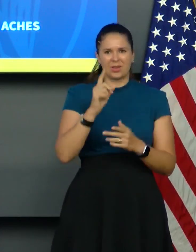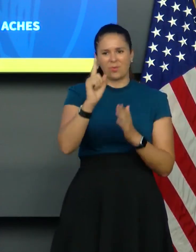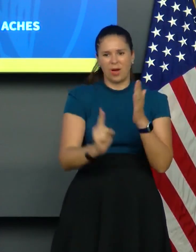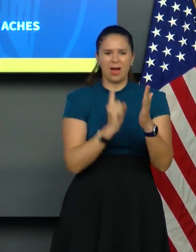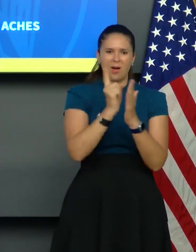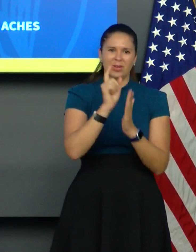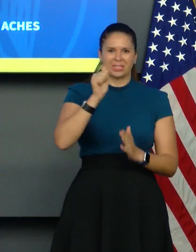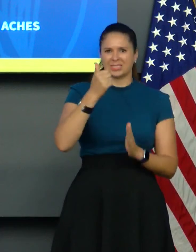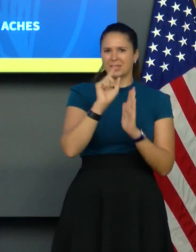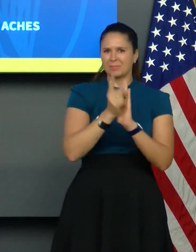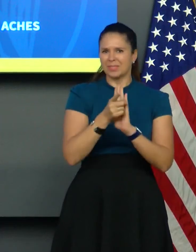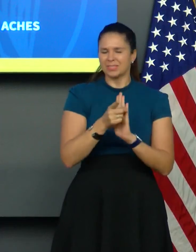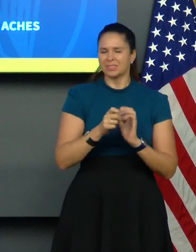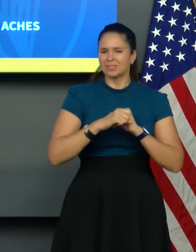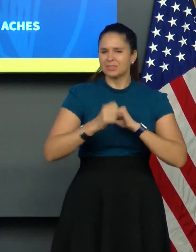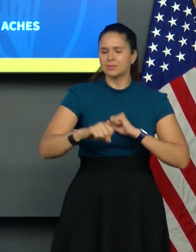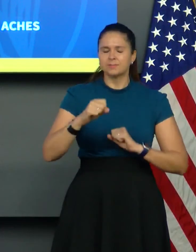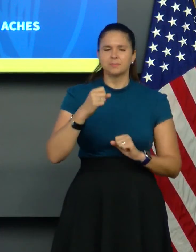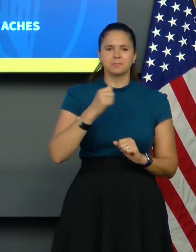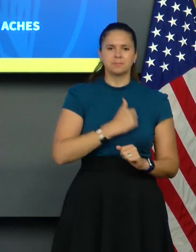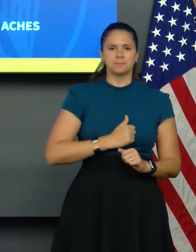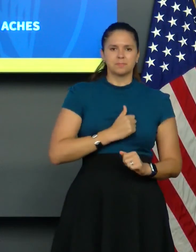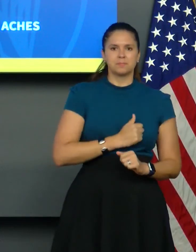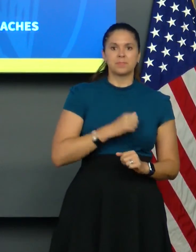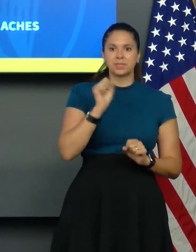10 minutes or so. Yes, sir.